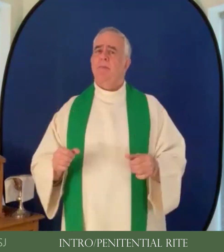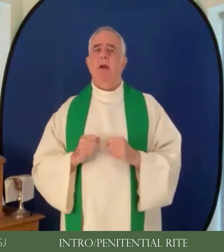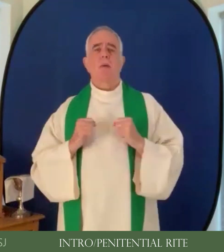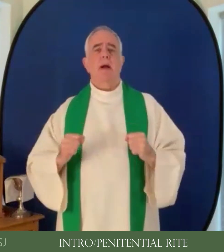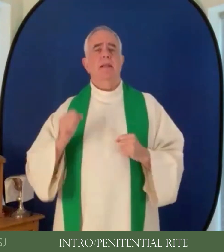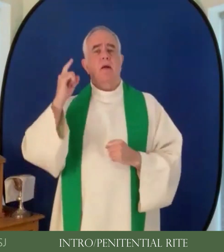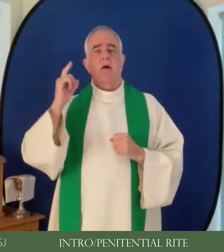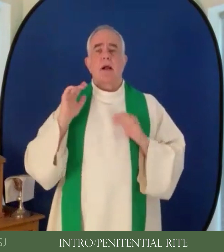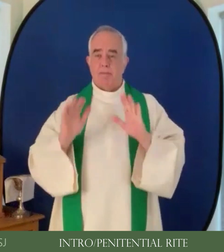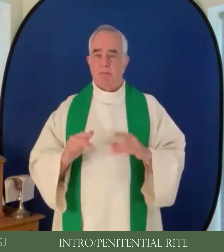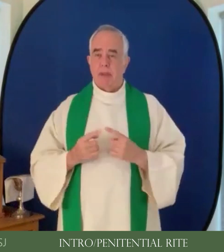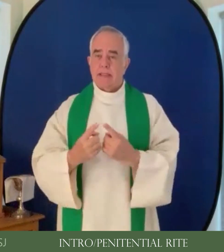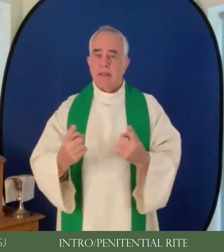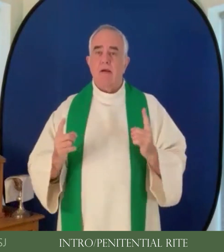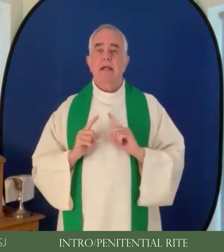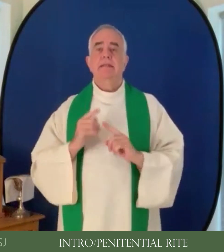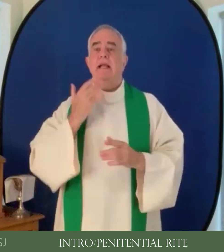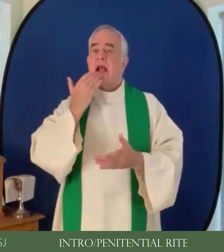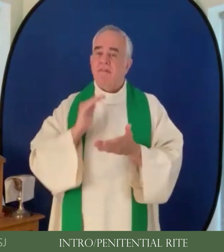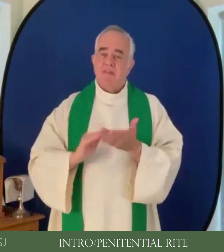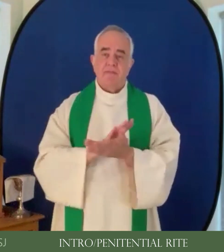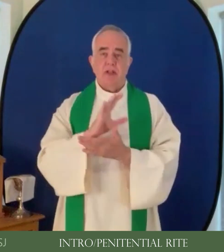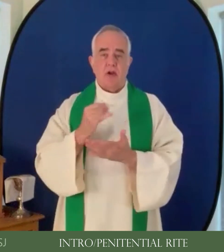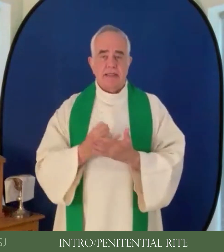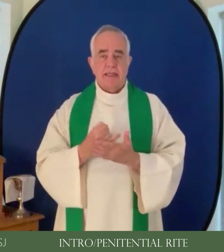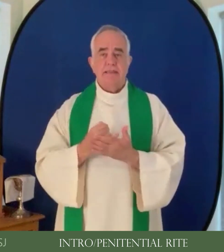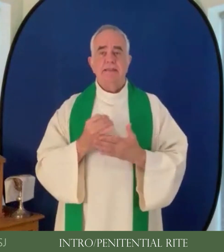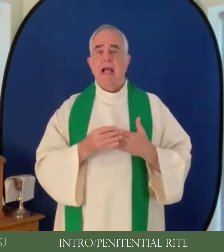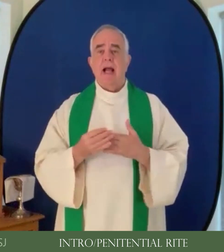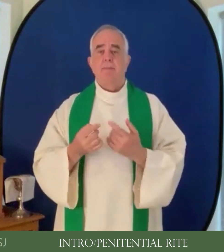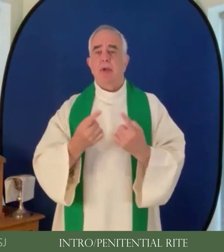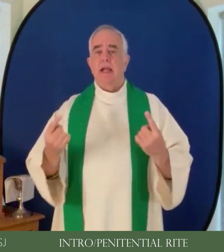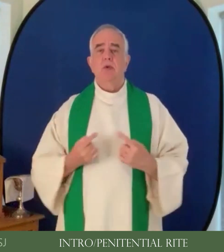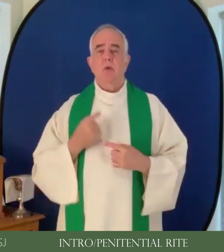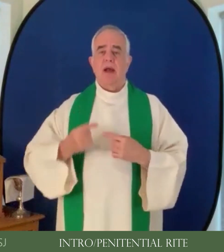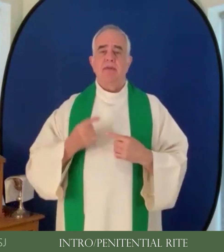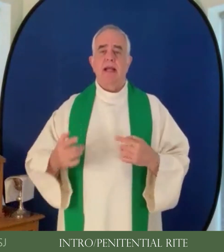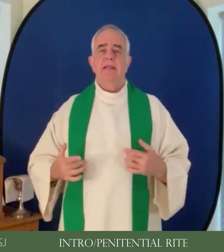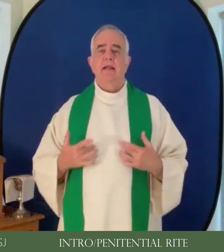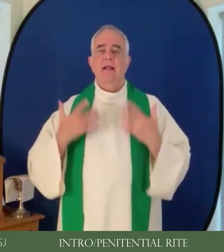May Almighty God have mercy on us, forgive us our sin, and bring us to everlasting